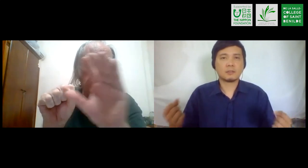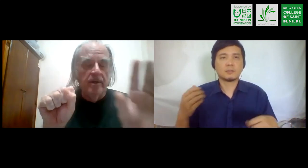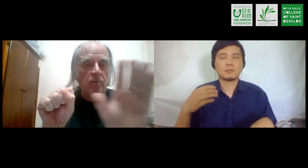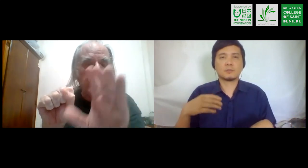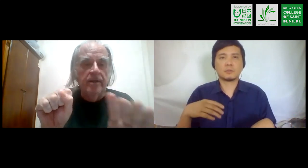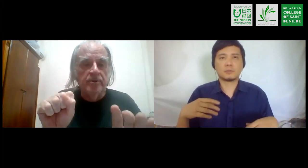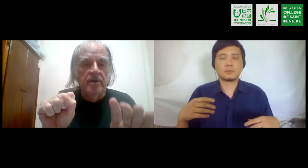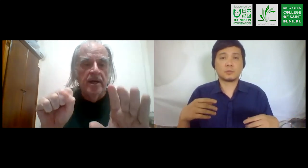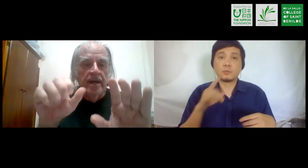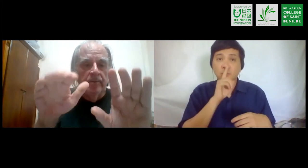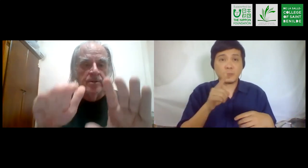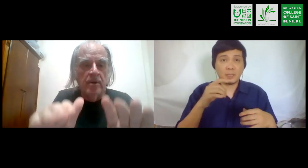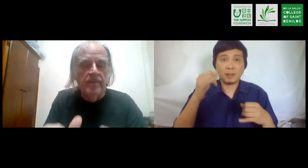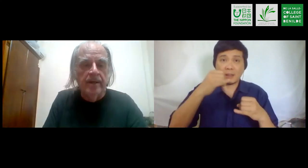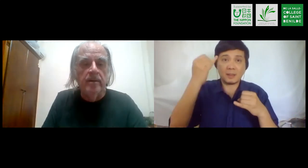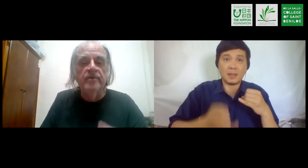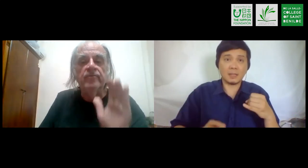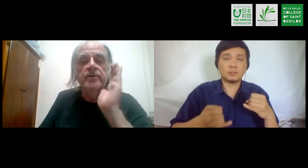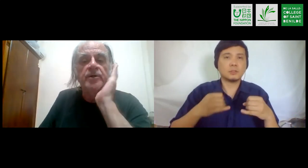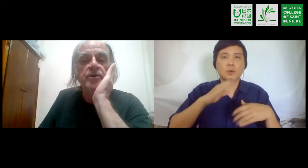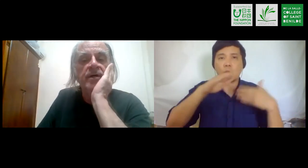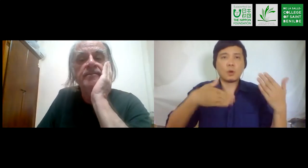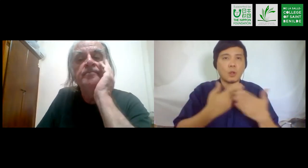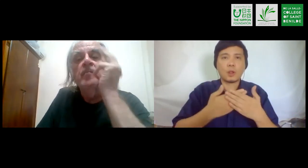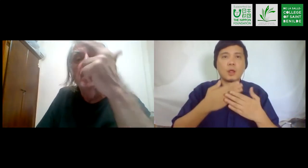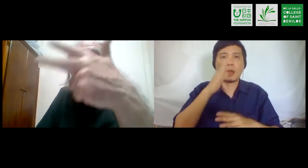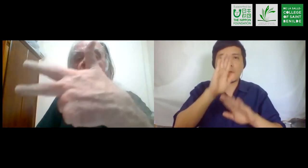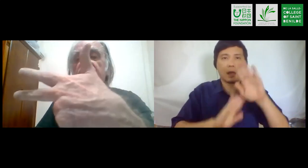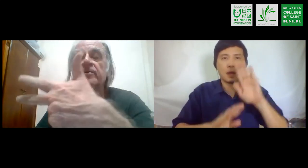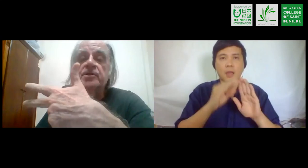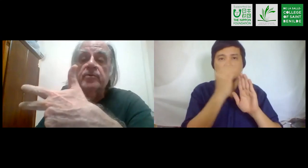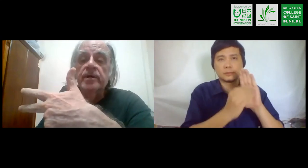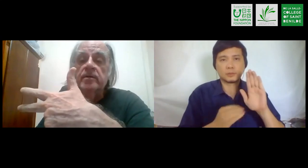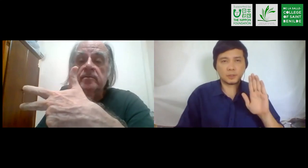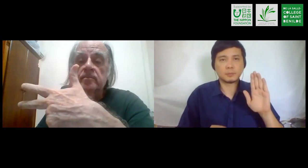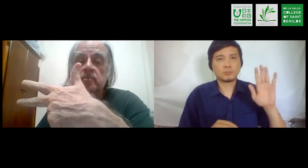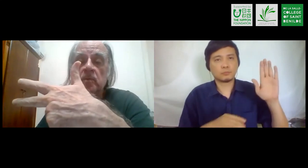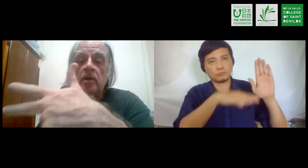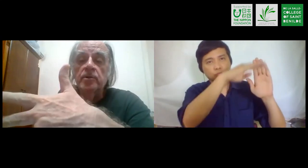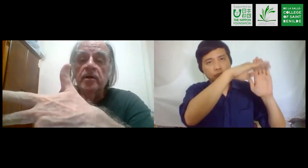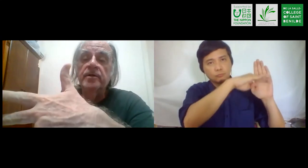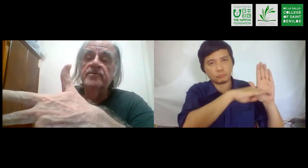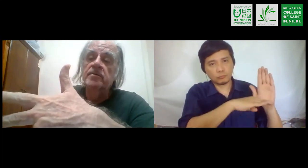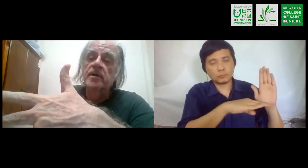we arrange and we start making the full dictionary. So of those three alternatives,